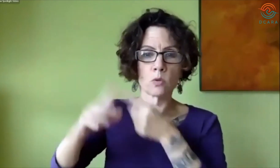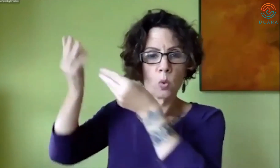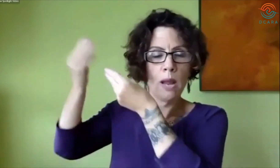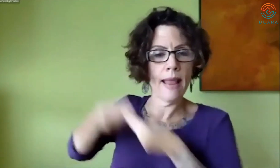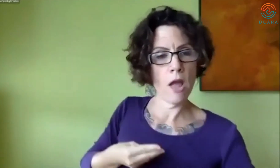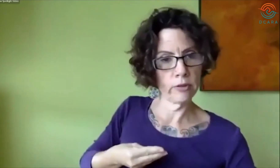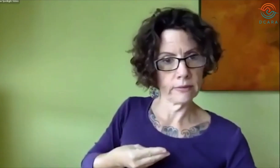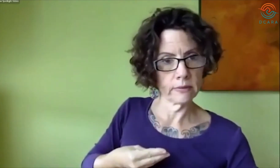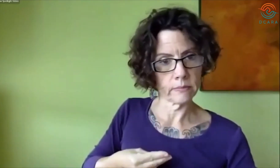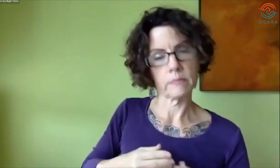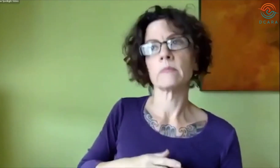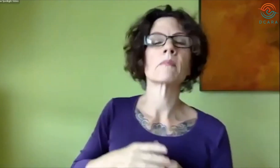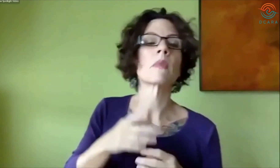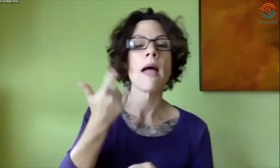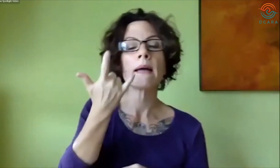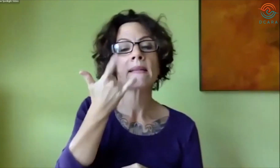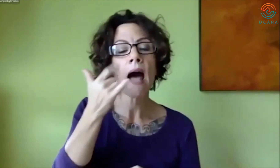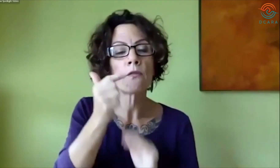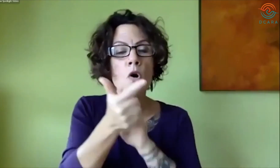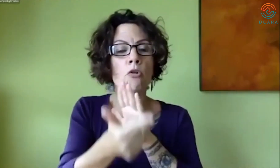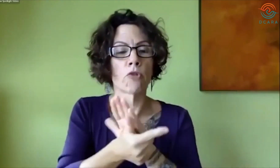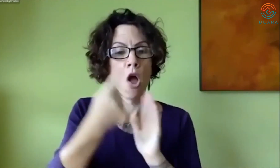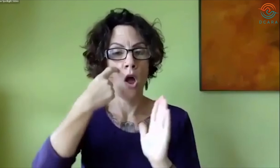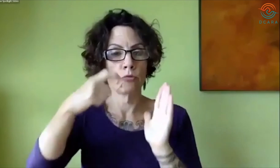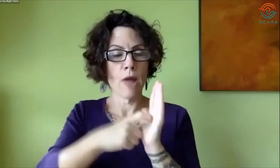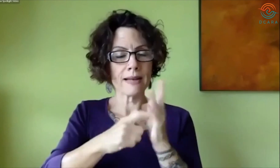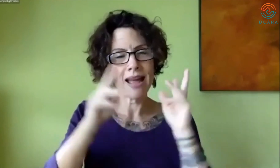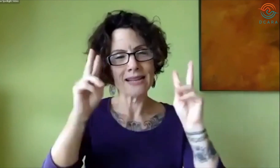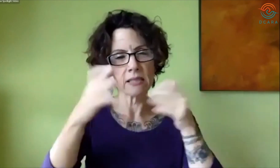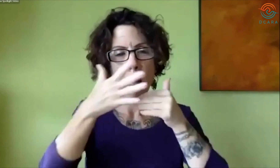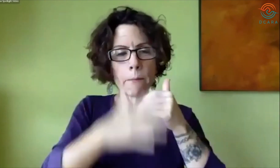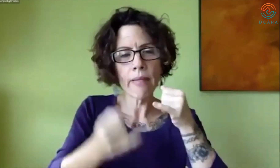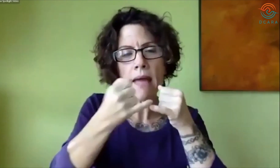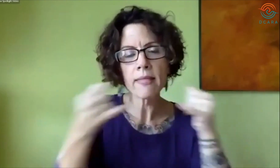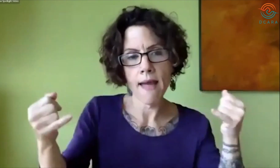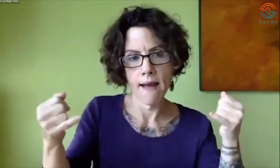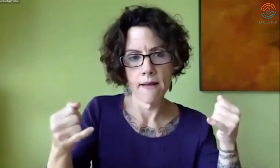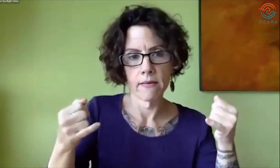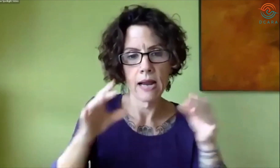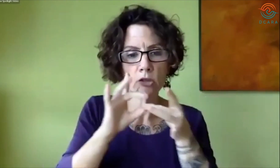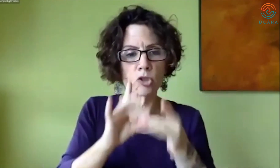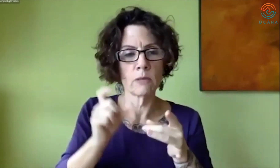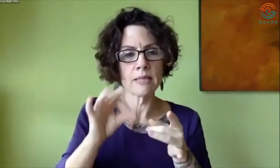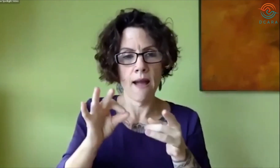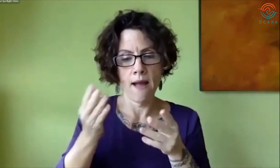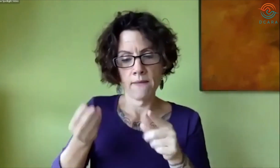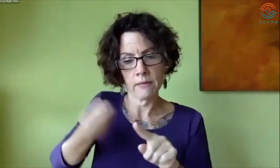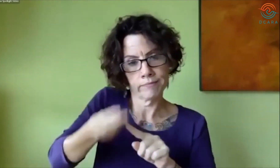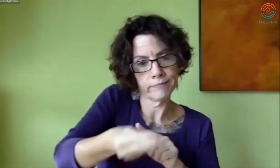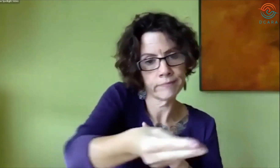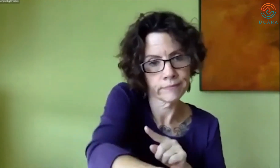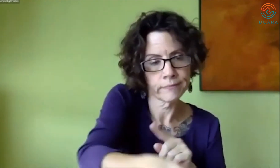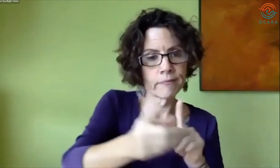to inherit. California state law recognizes the bloodlines in terms